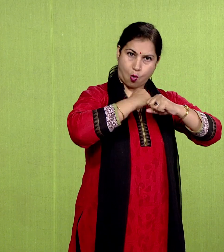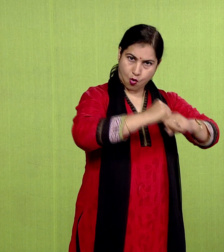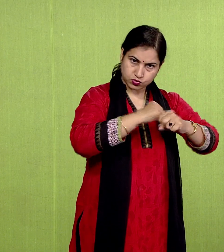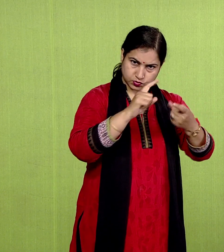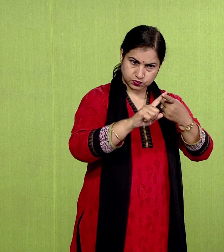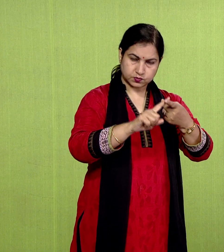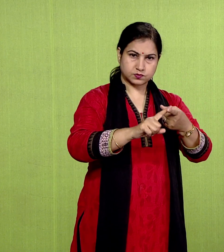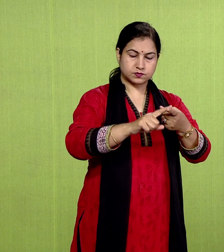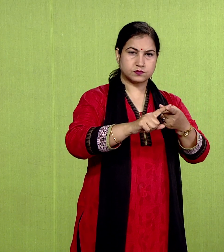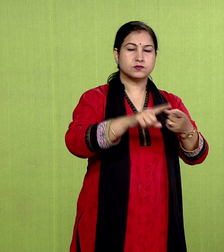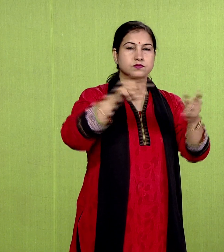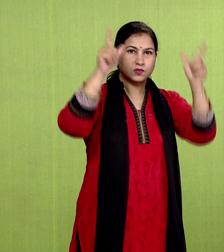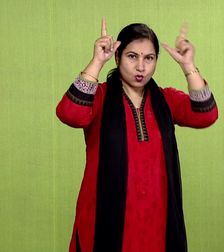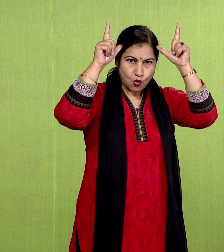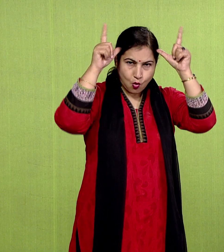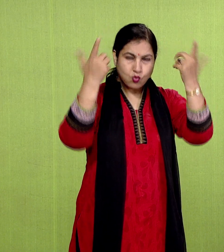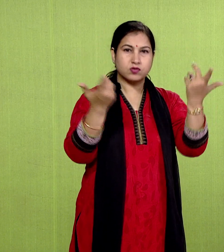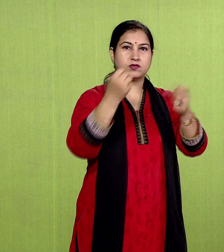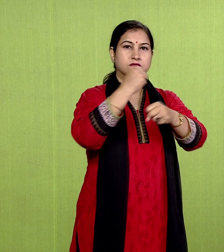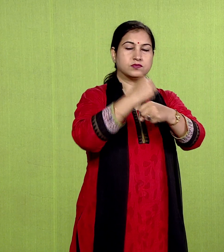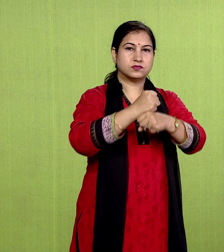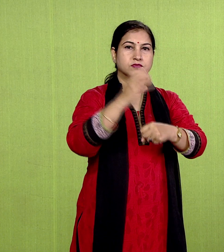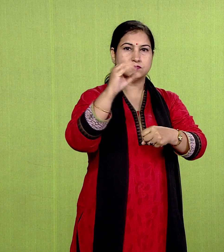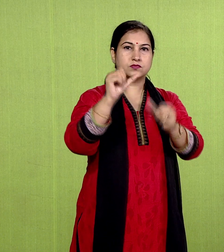goats and sheep were also important.